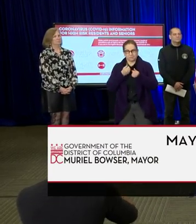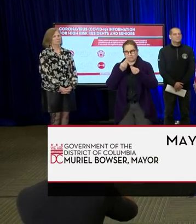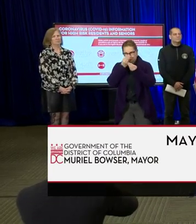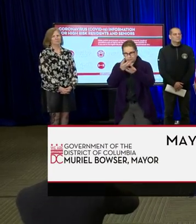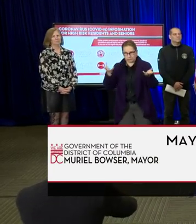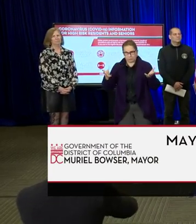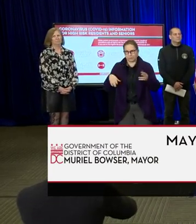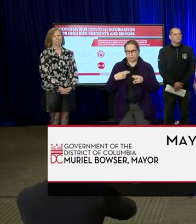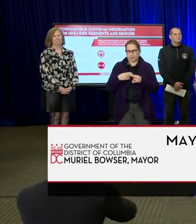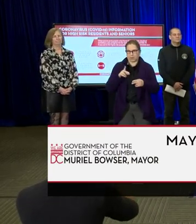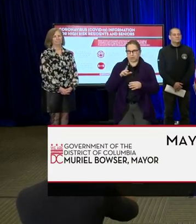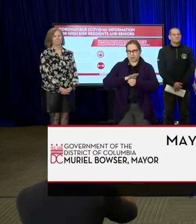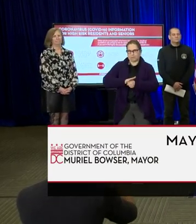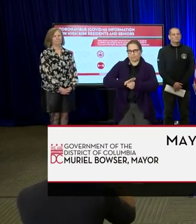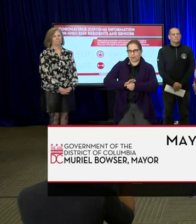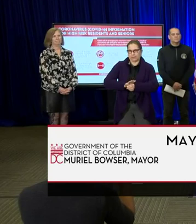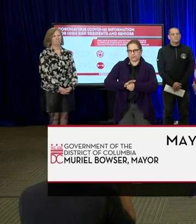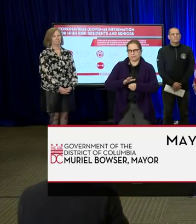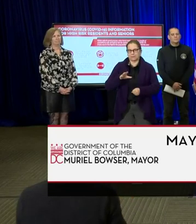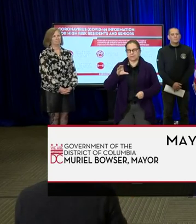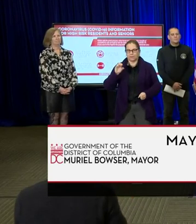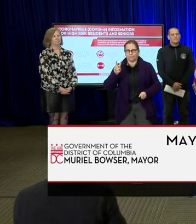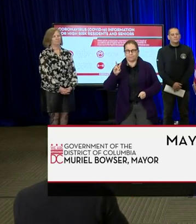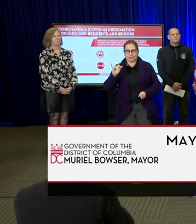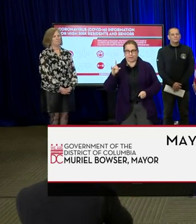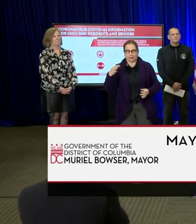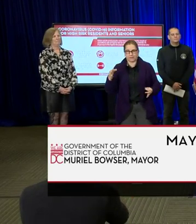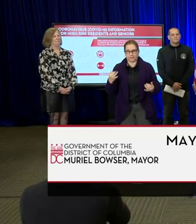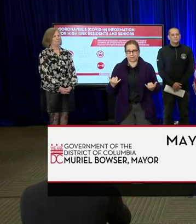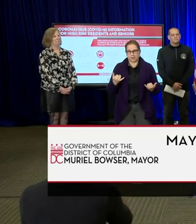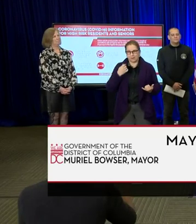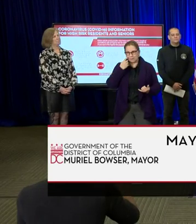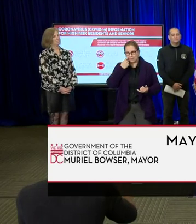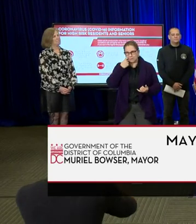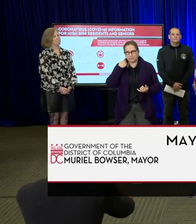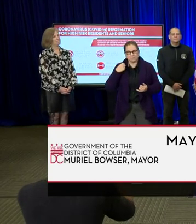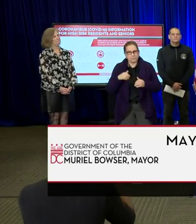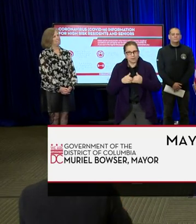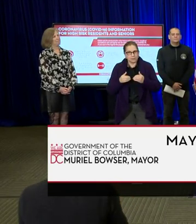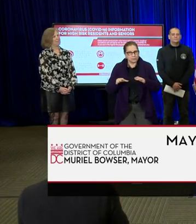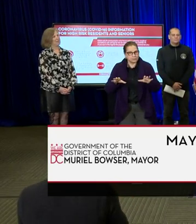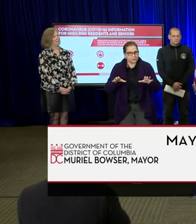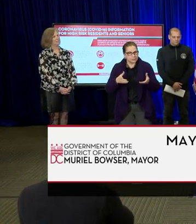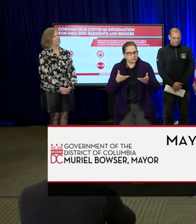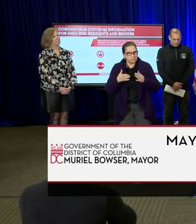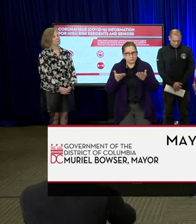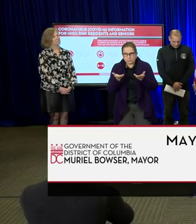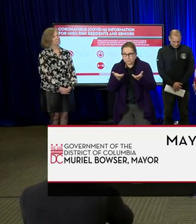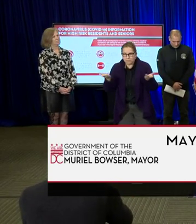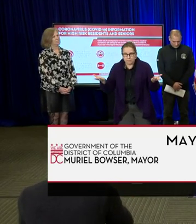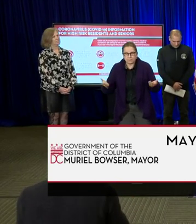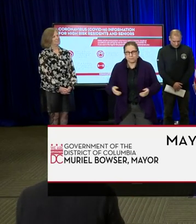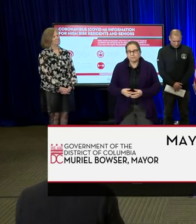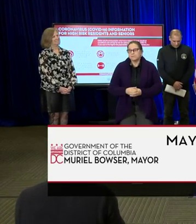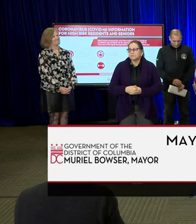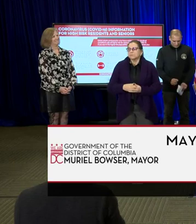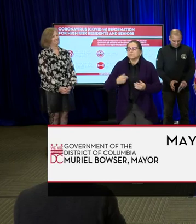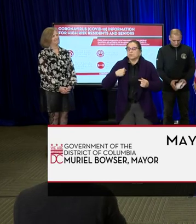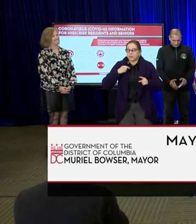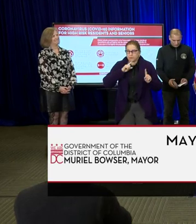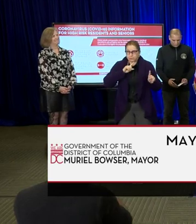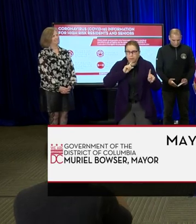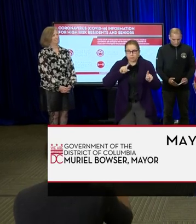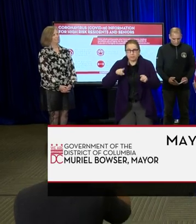COVID-19, particularly how we're activating our community in response to this